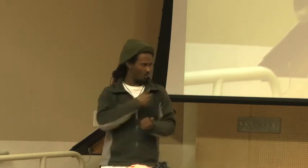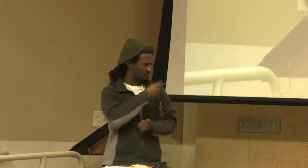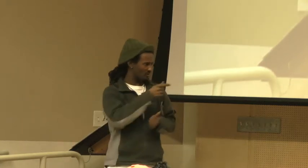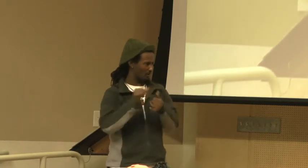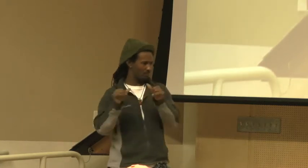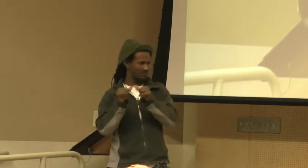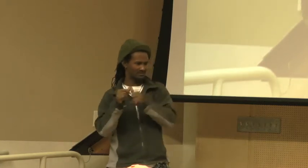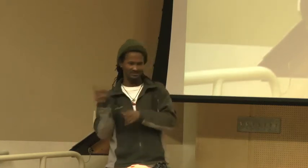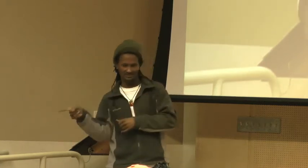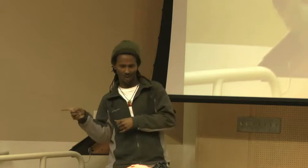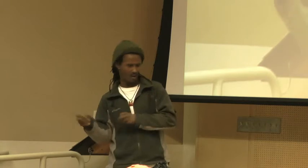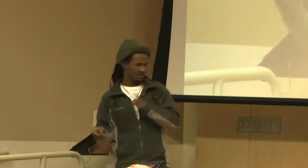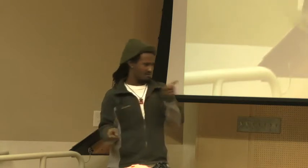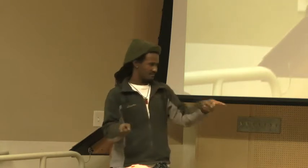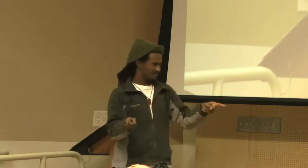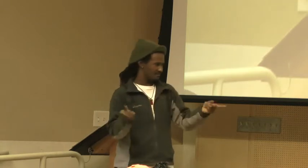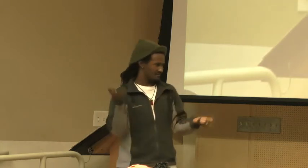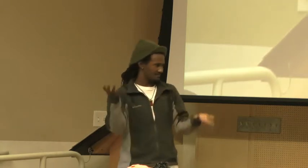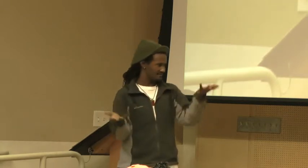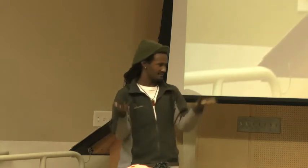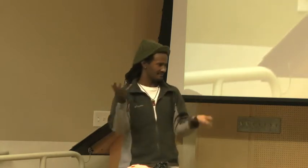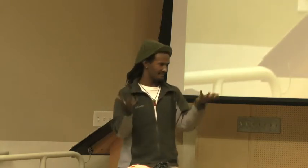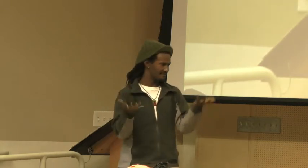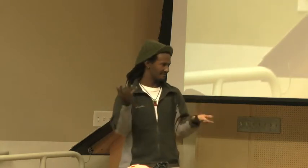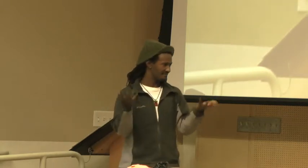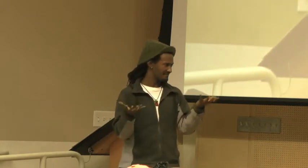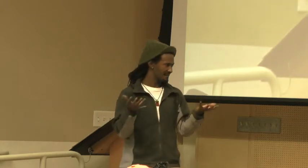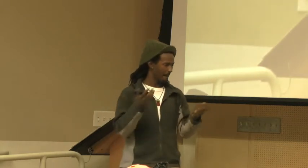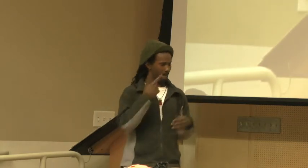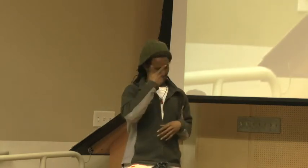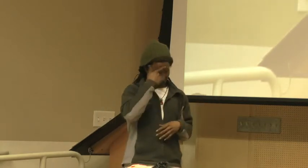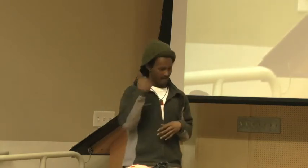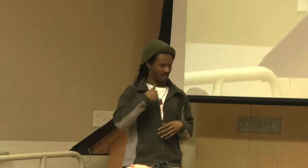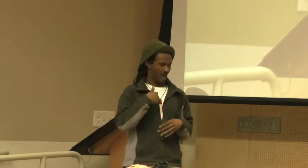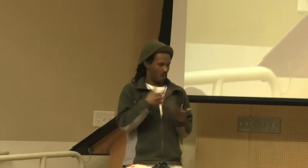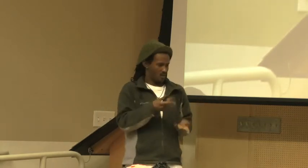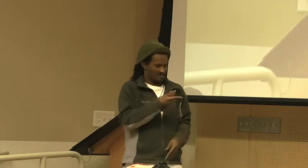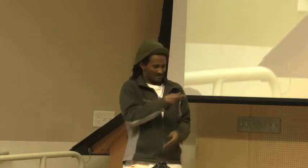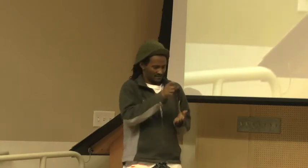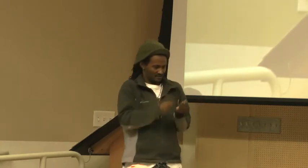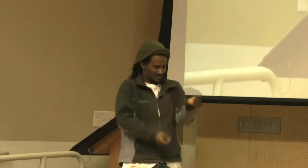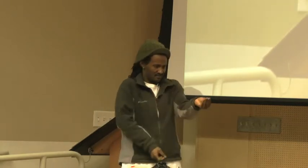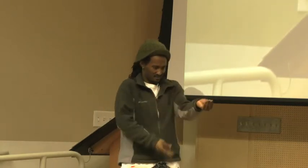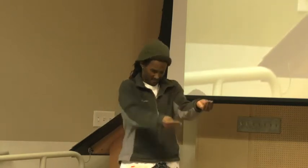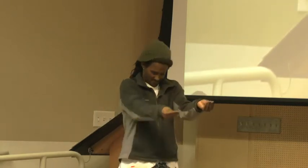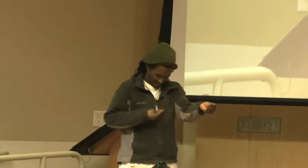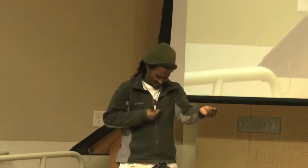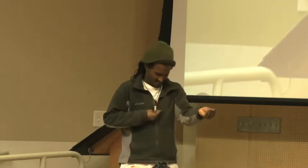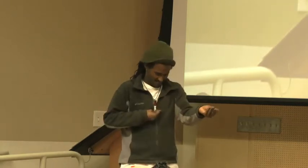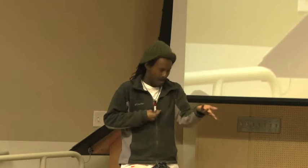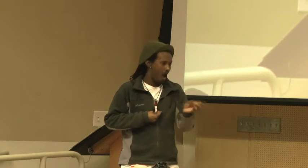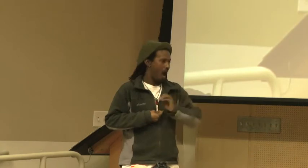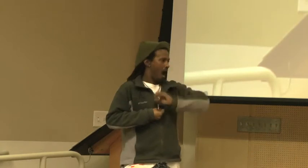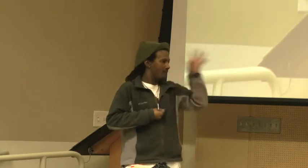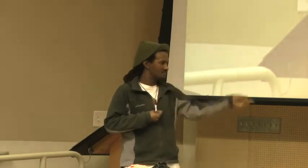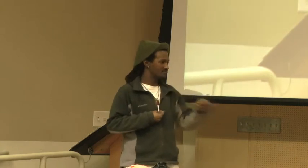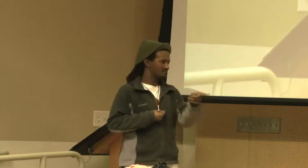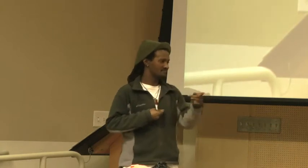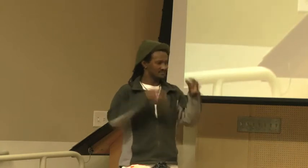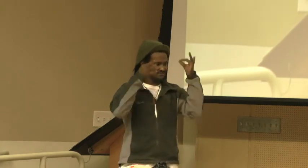And there were some other options, but yet I was given D, and I wasn't explaining for a given opportunity to why. I gave them my thing, they immediately gave